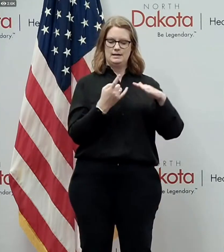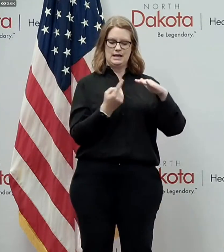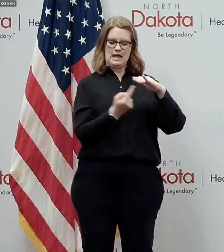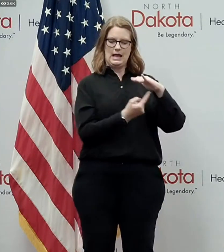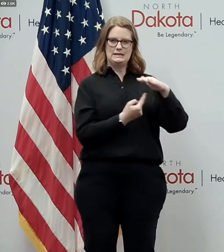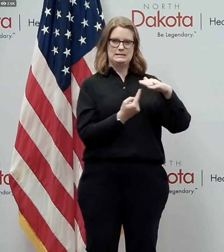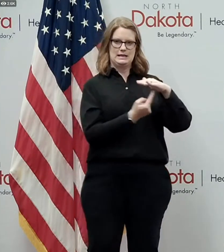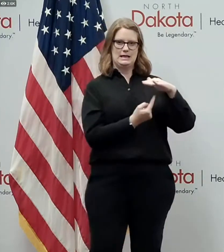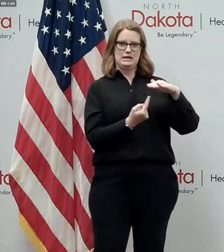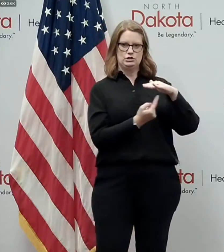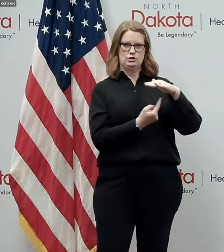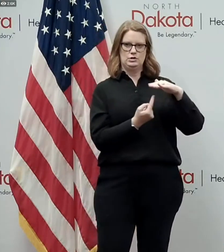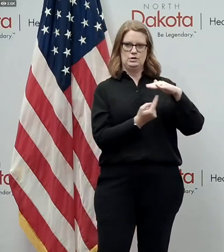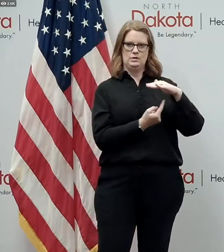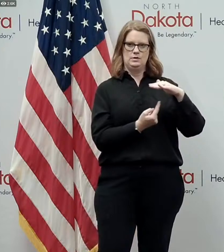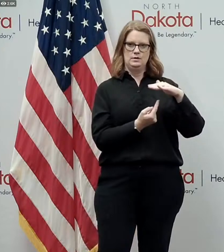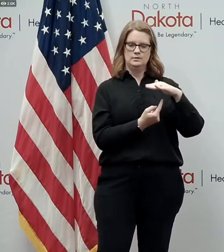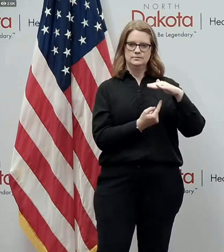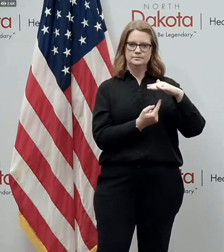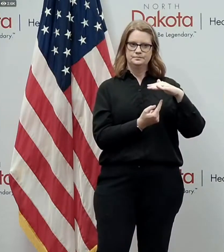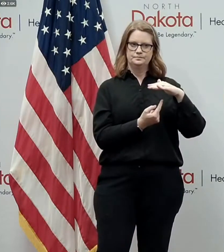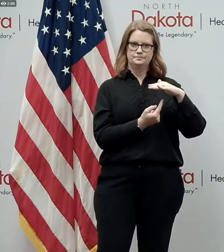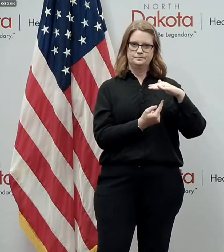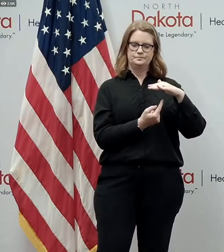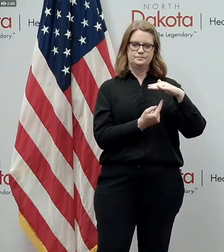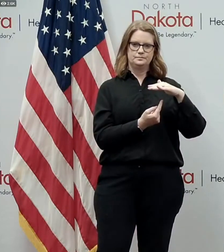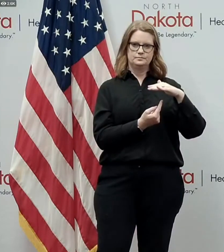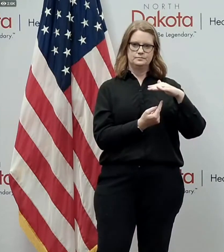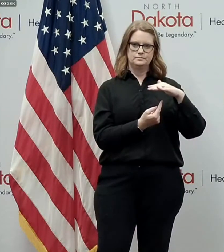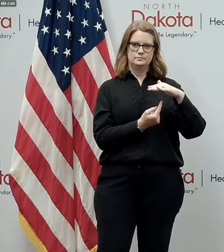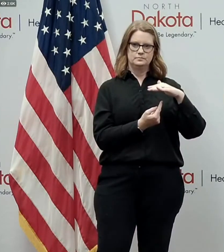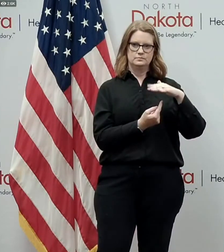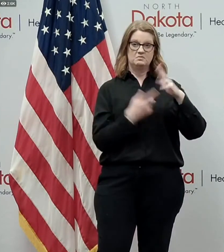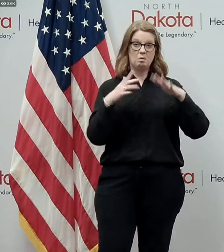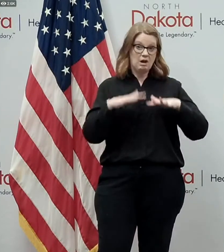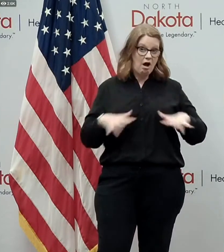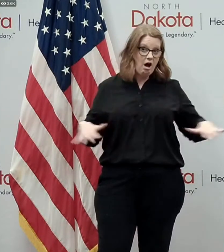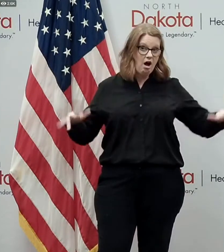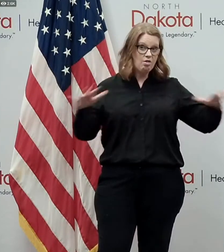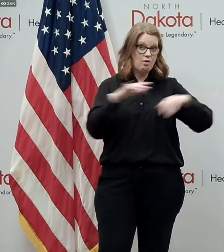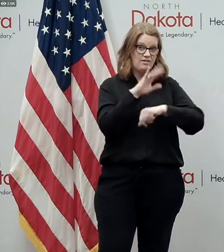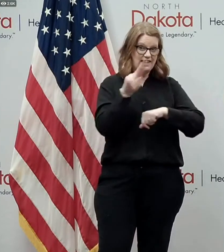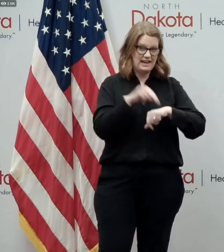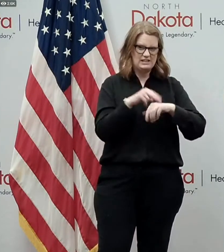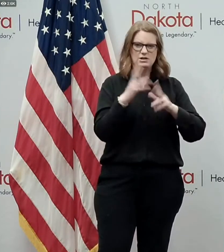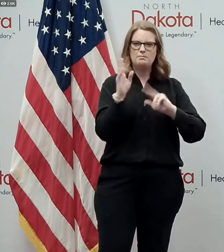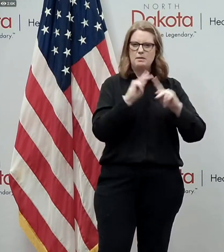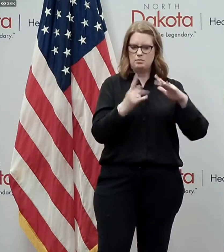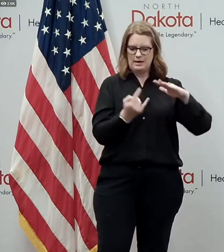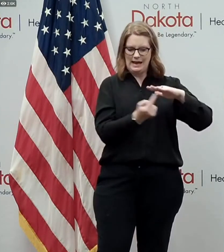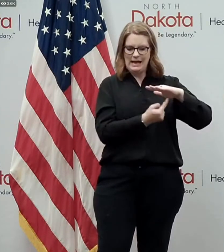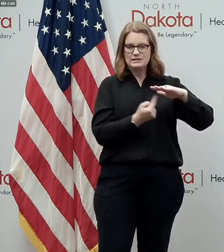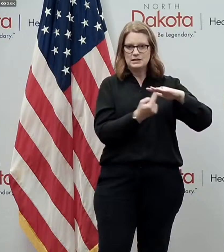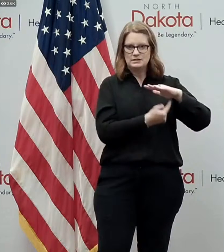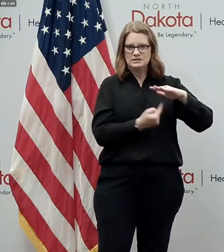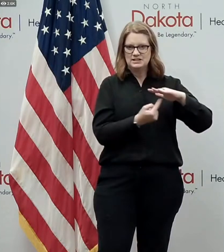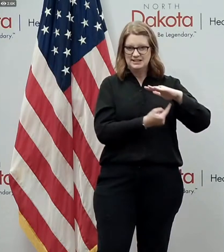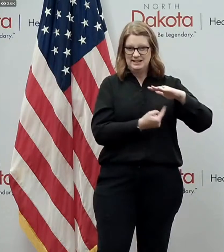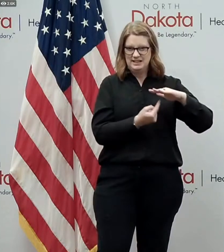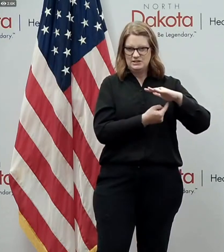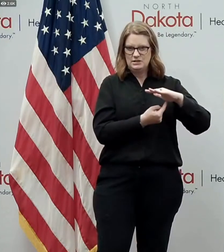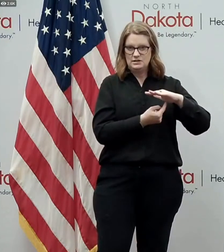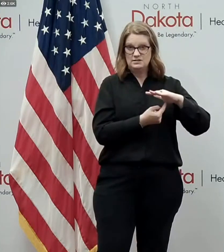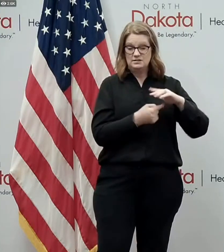the, when people were more isolated across our nation during COVID, that there was a dramatic uptick